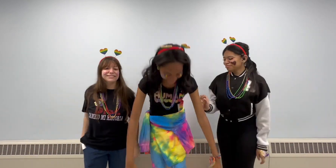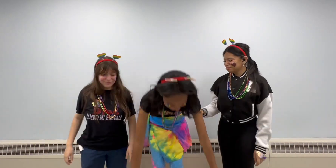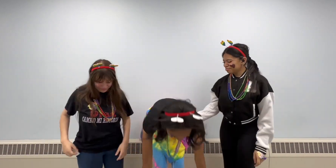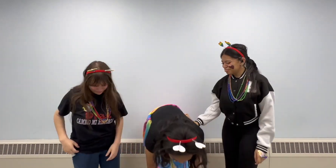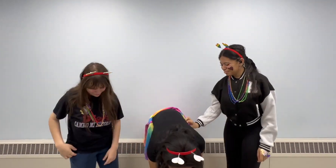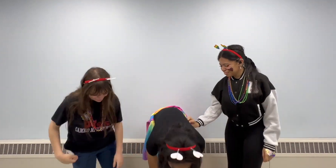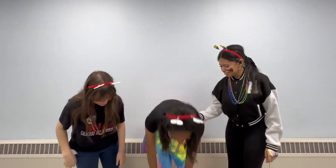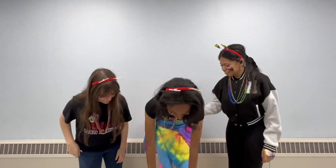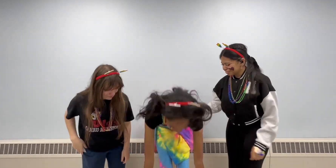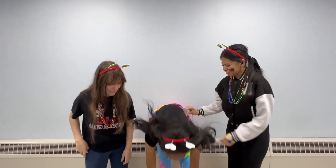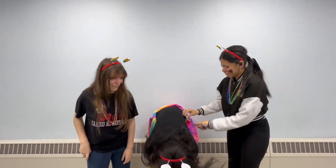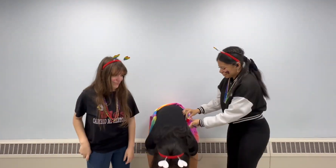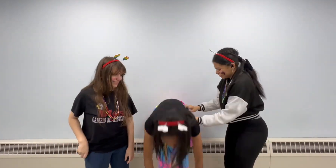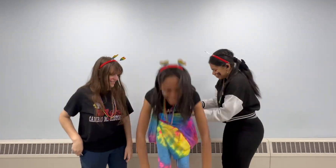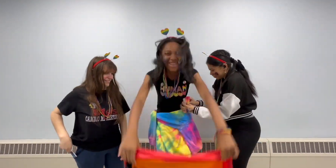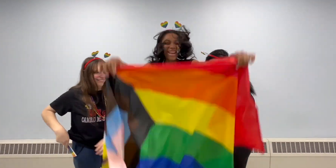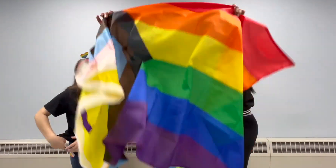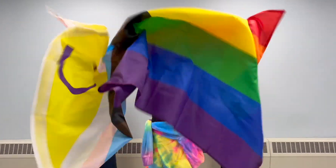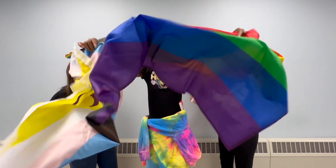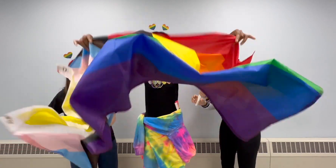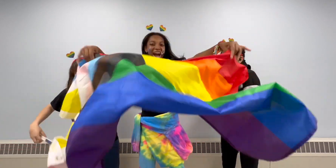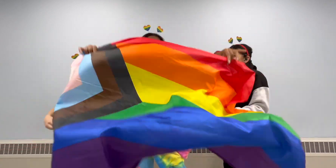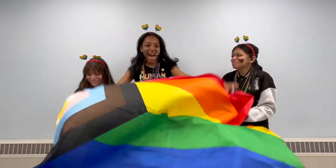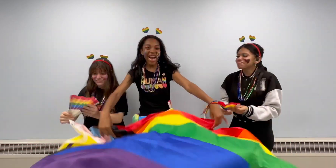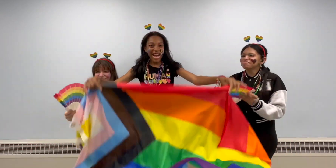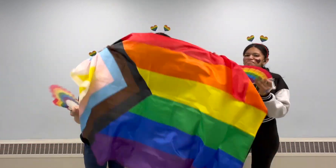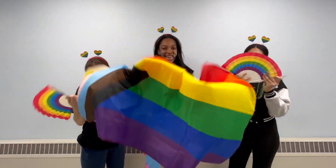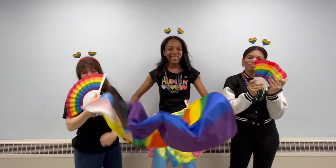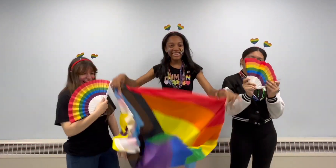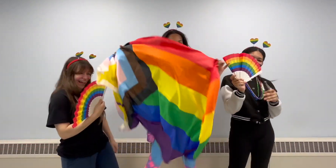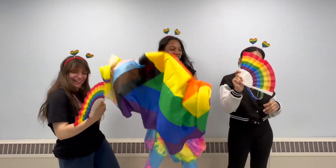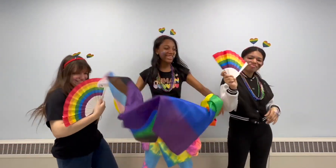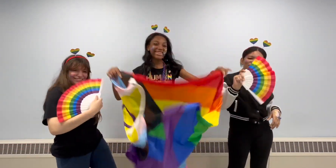Pride right! You